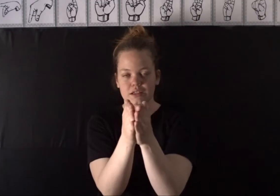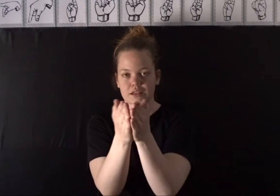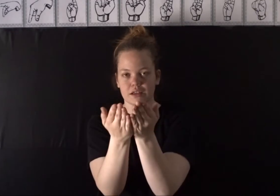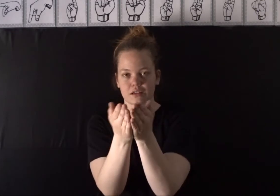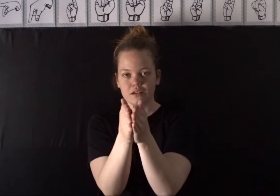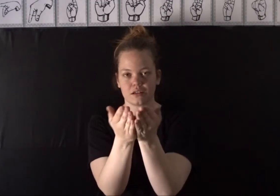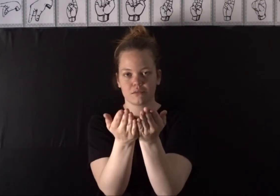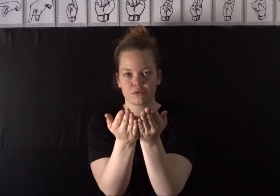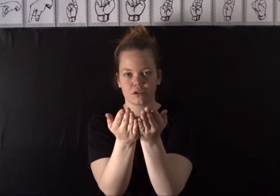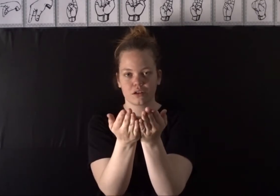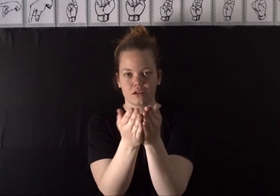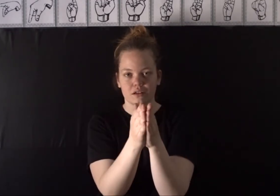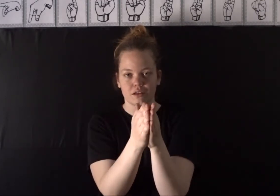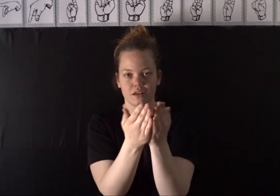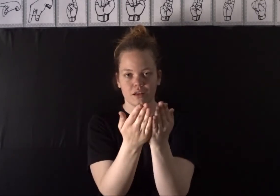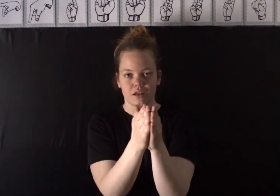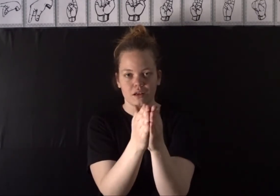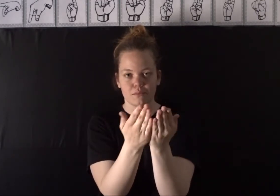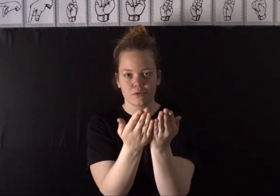that. Book. Book.